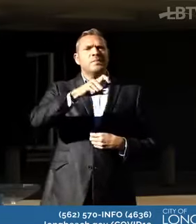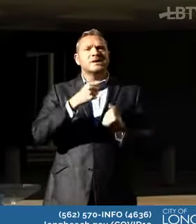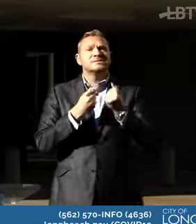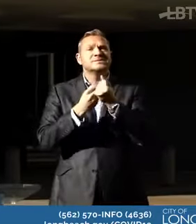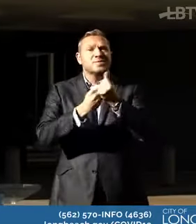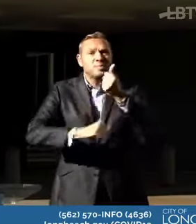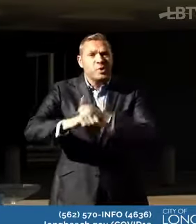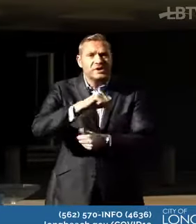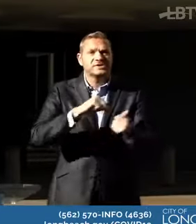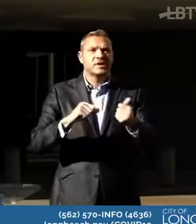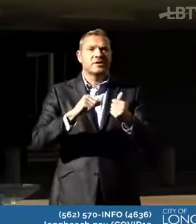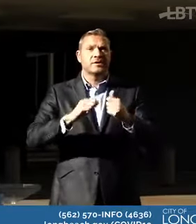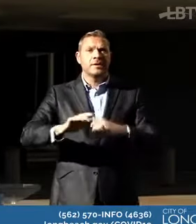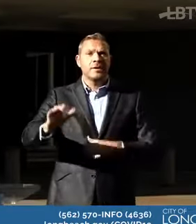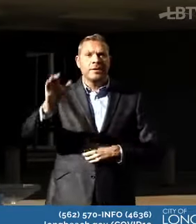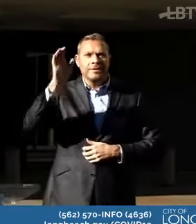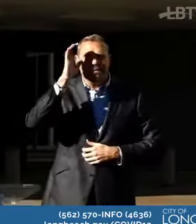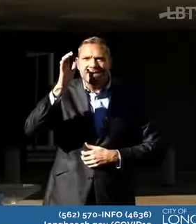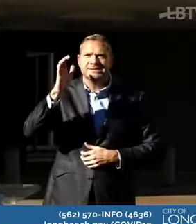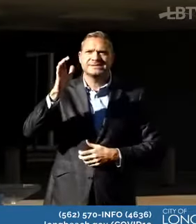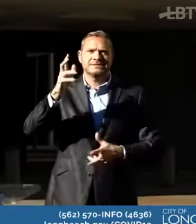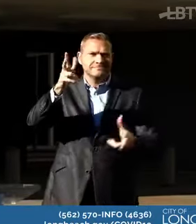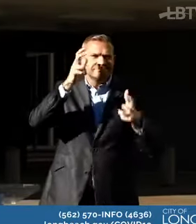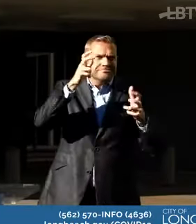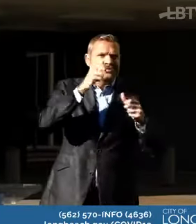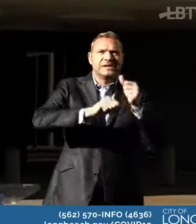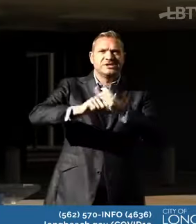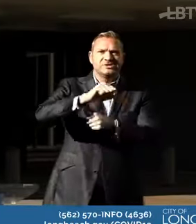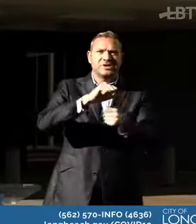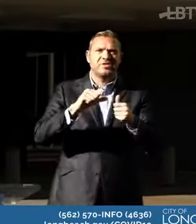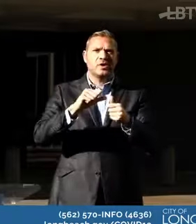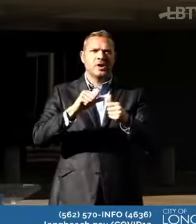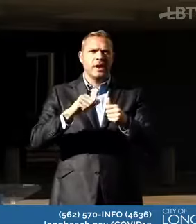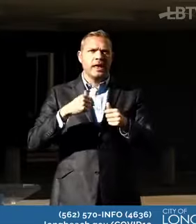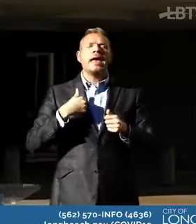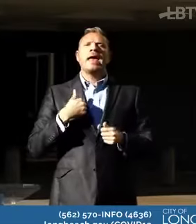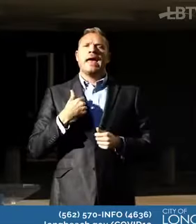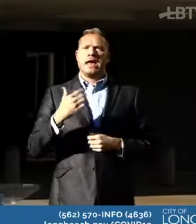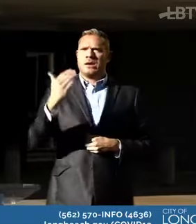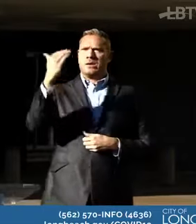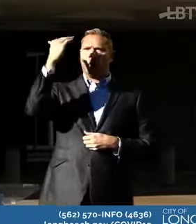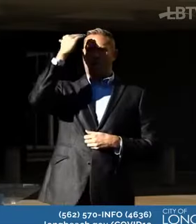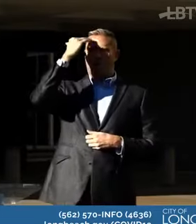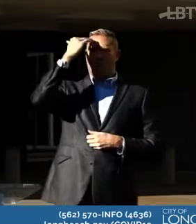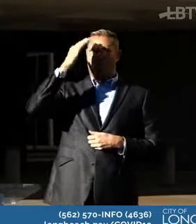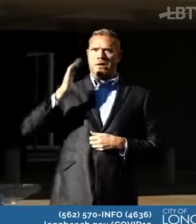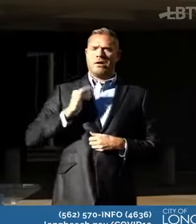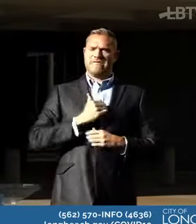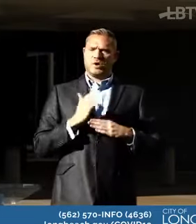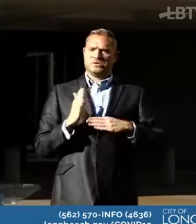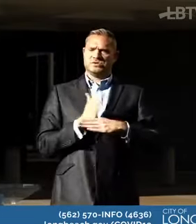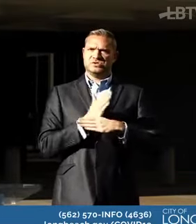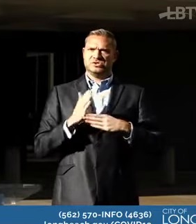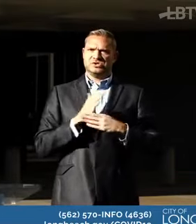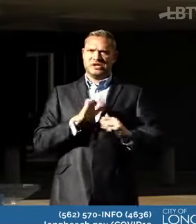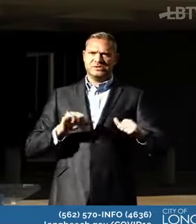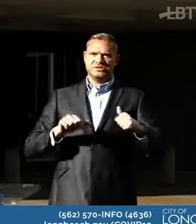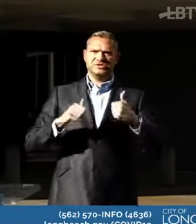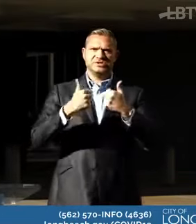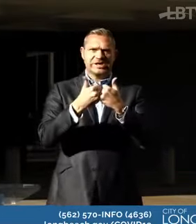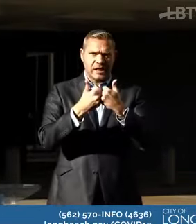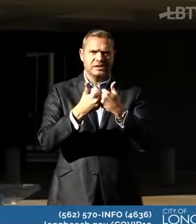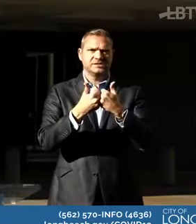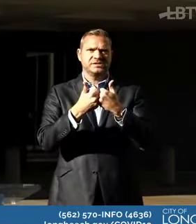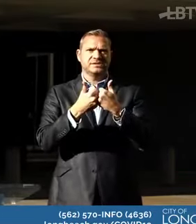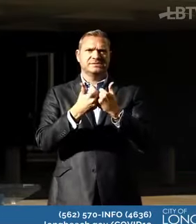to listen to one another, and to remain keen, aware of our shared challenges amidst the industry